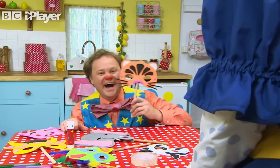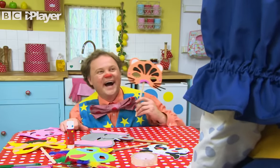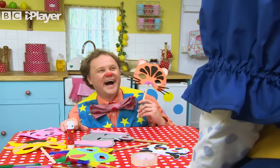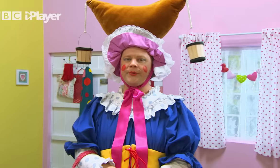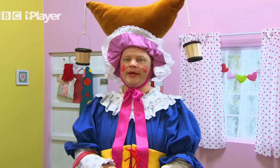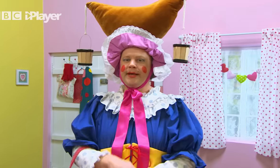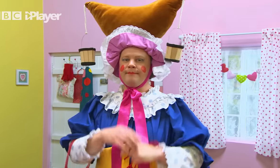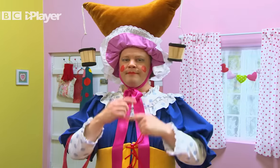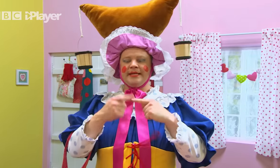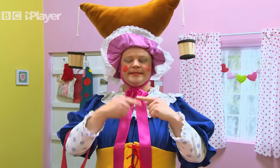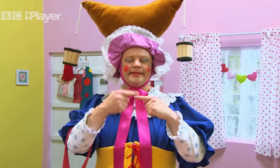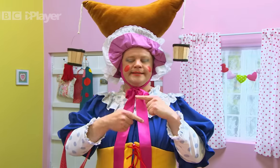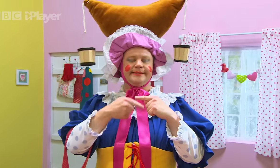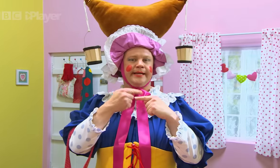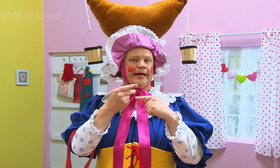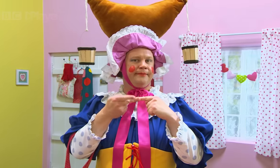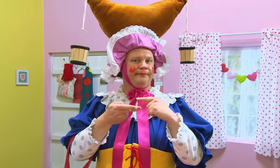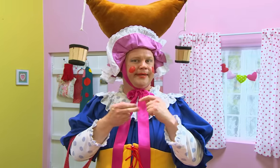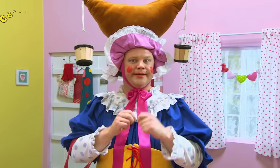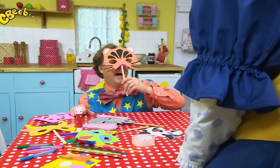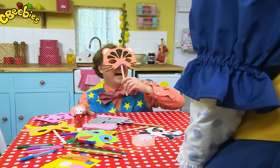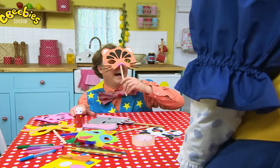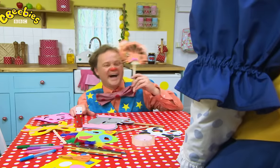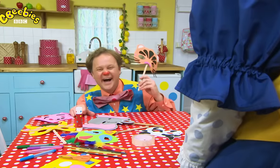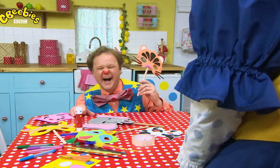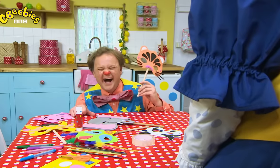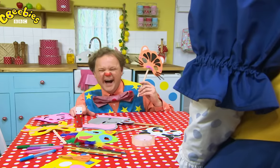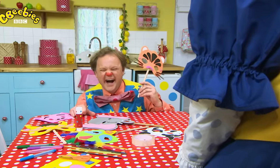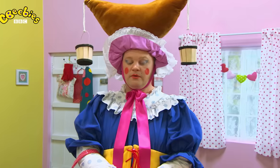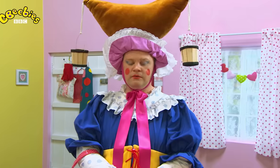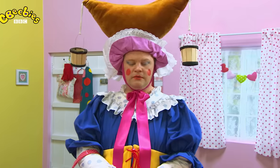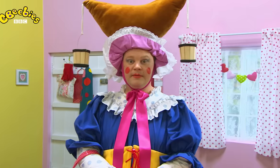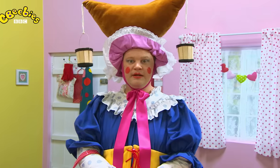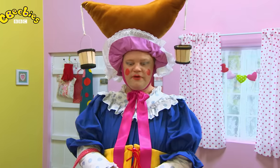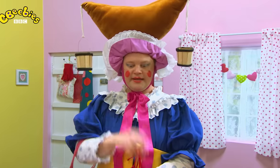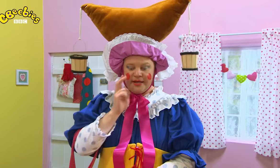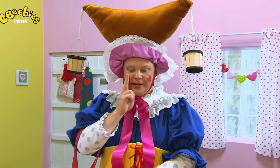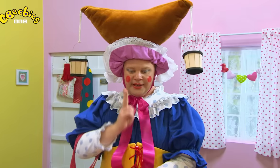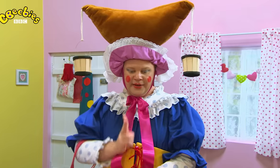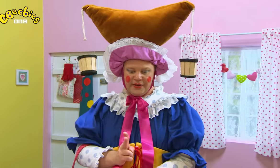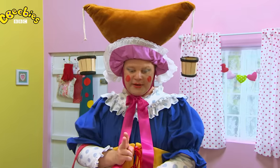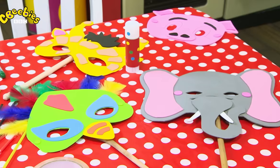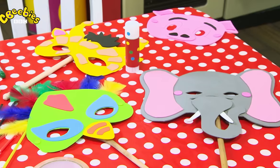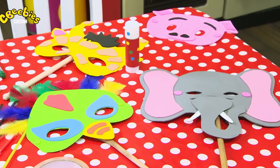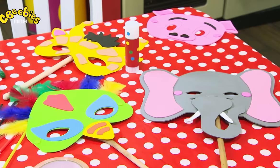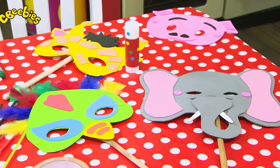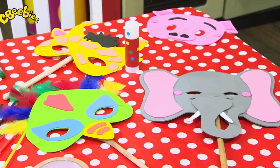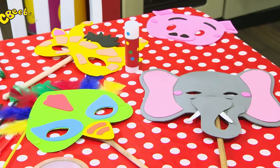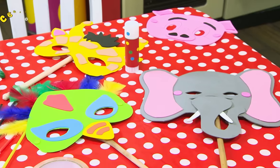Oh, Mr. Tumble, really? Ooh, in fact, look, there are lots